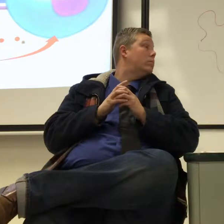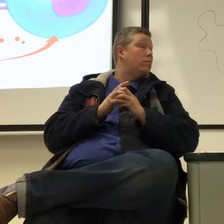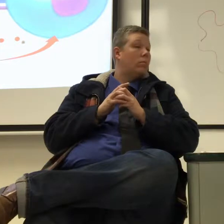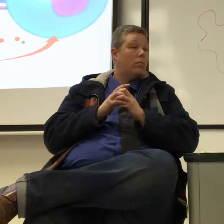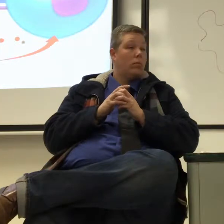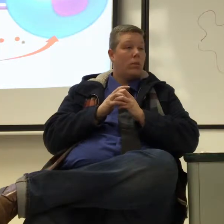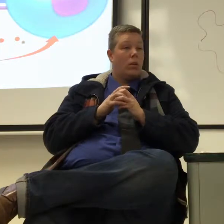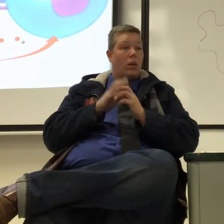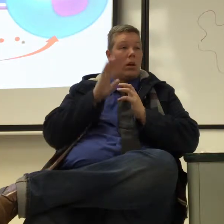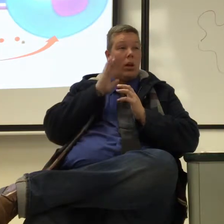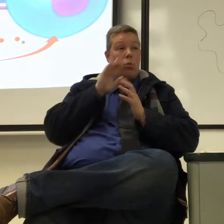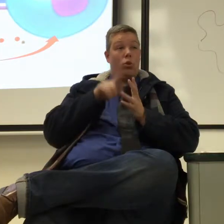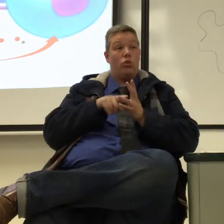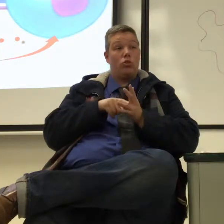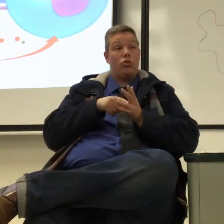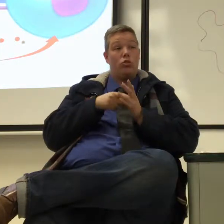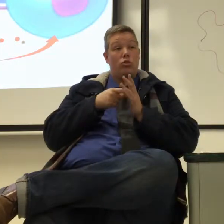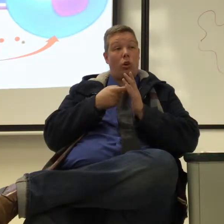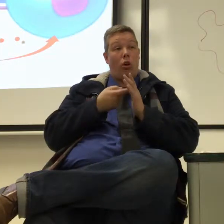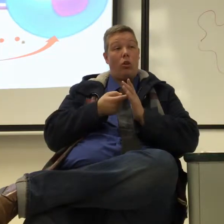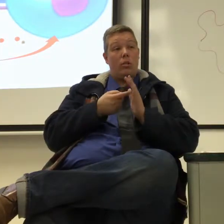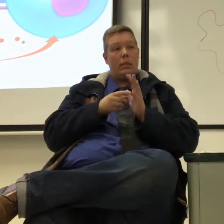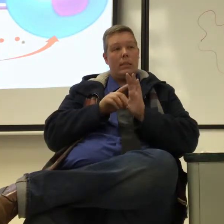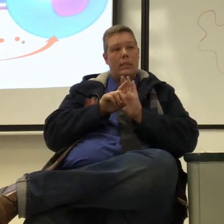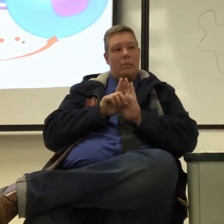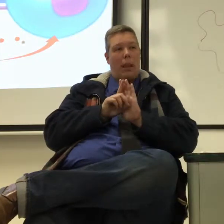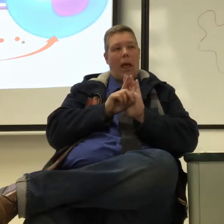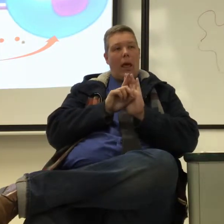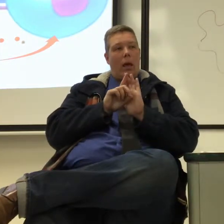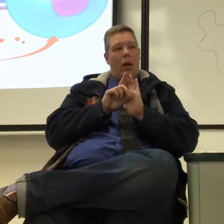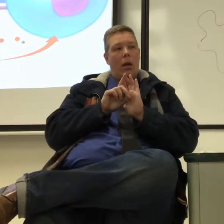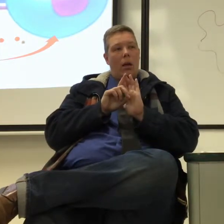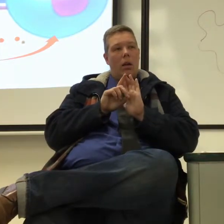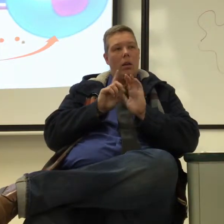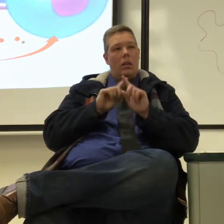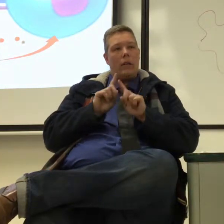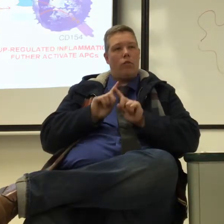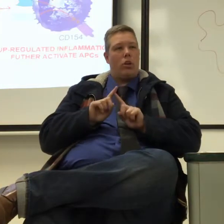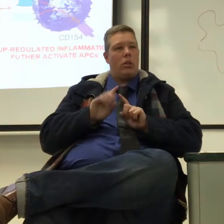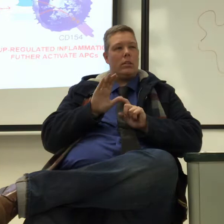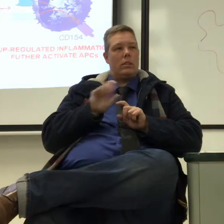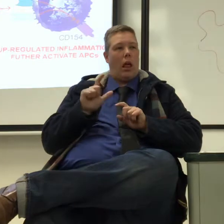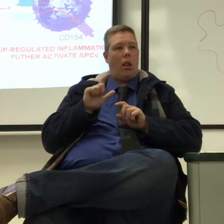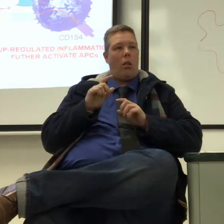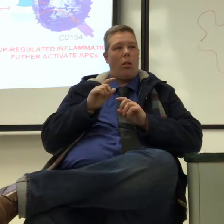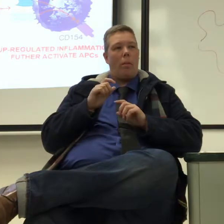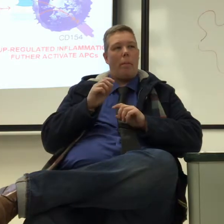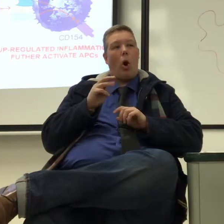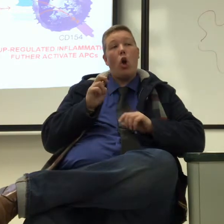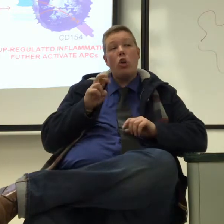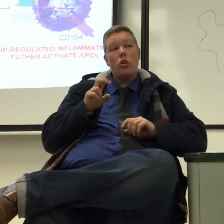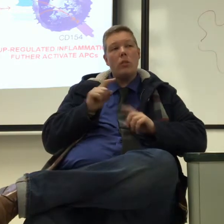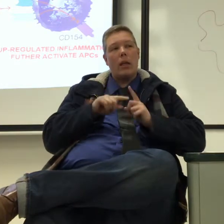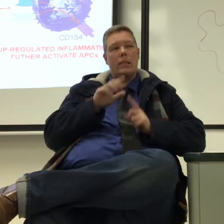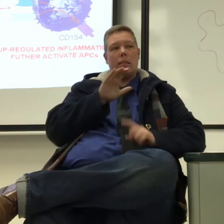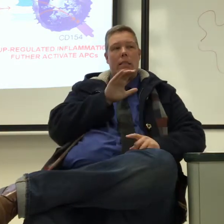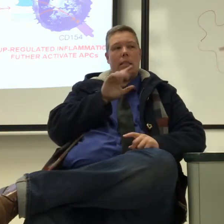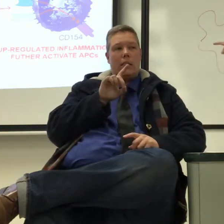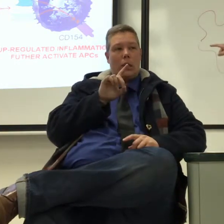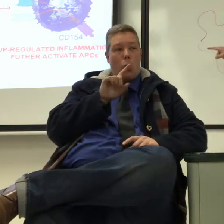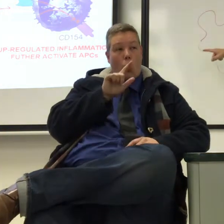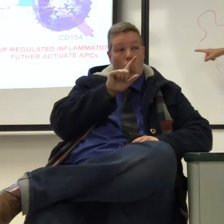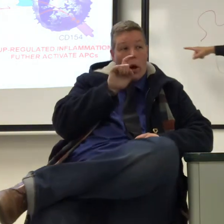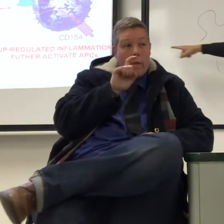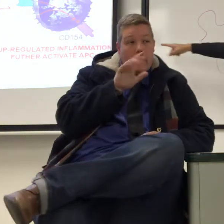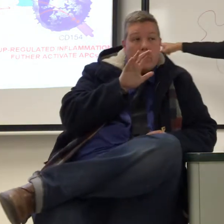it will start displaying different cell differentiation markers, like on this slide, CD154,